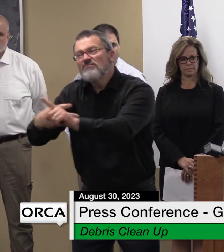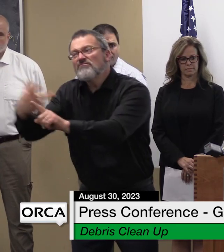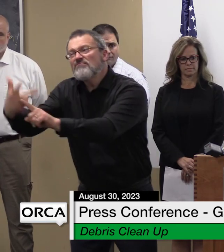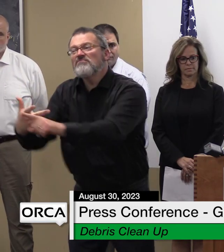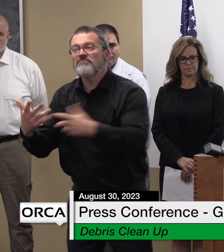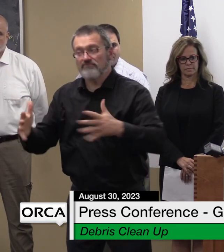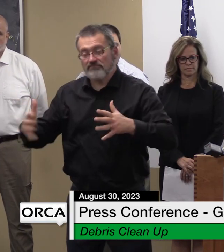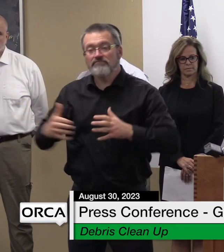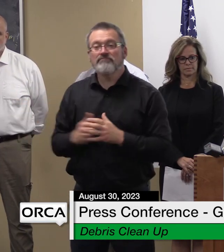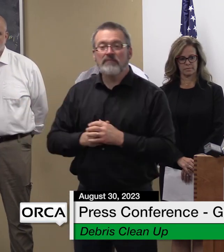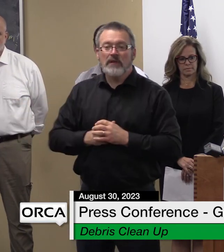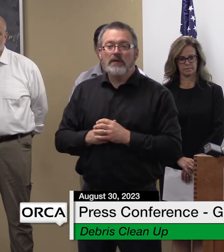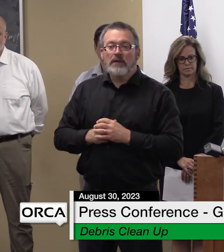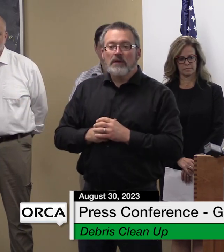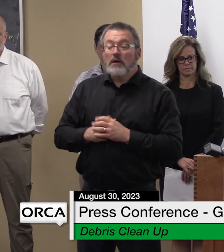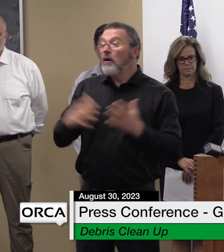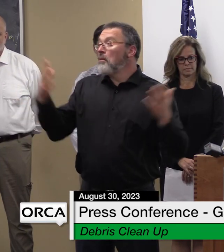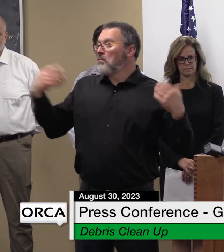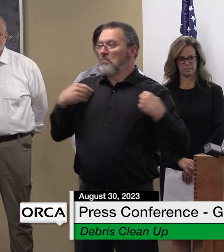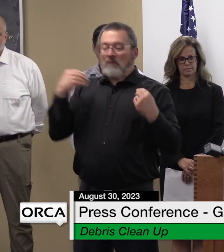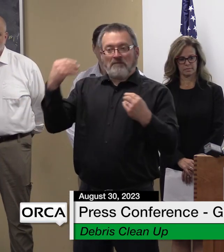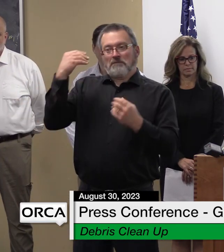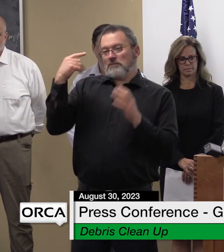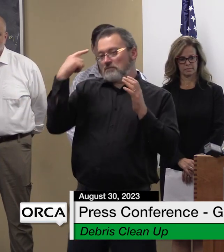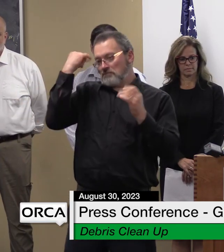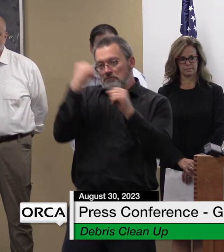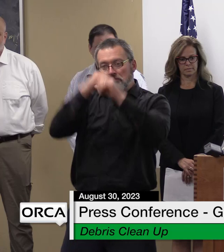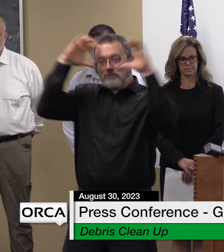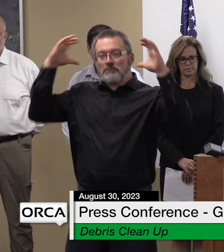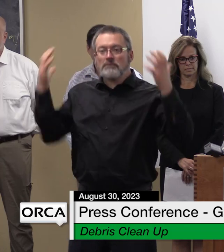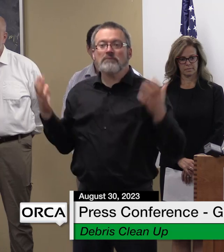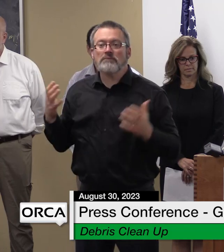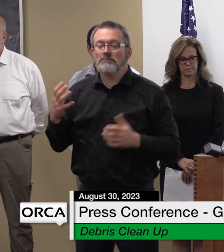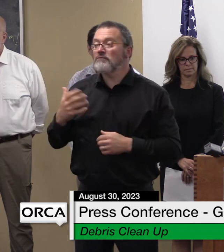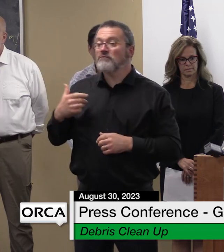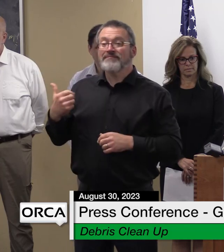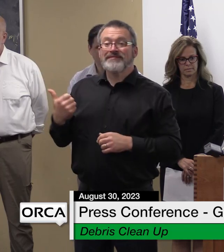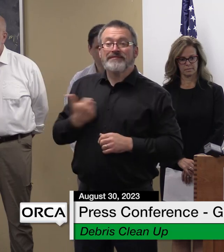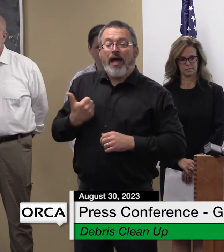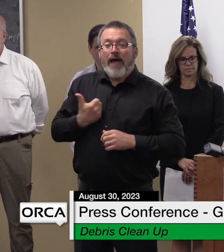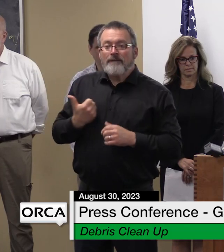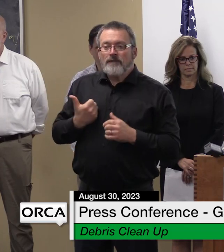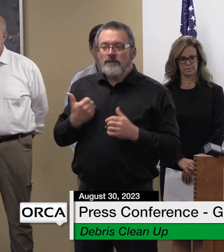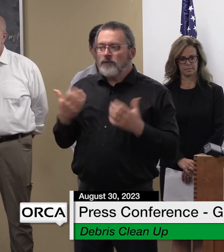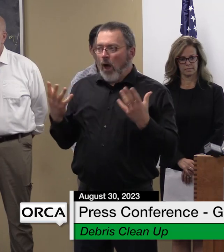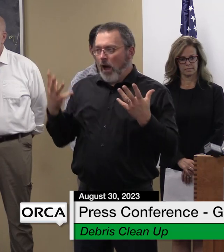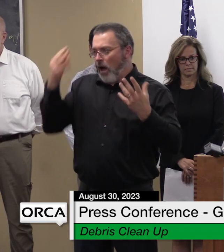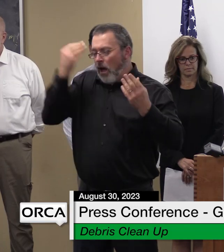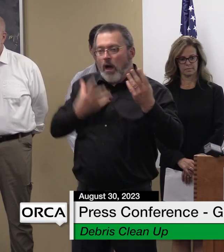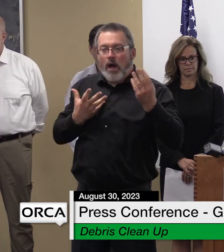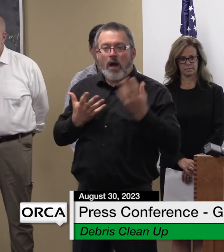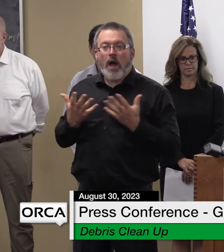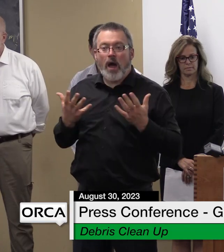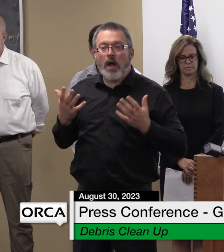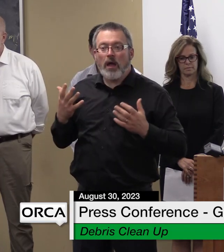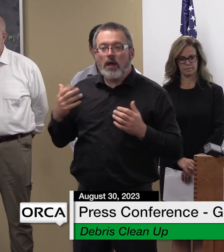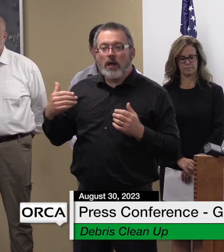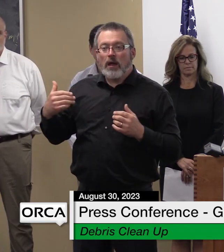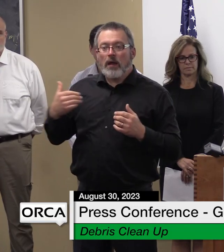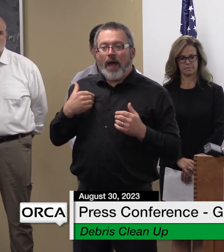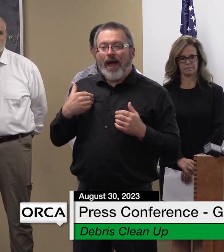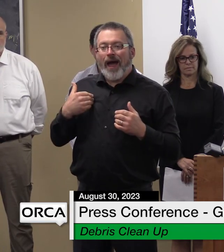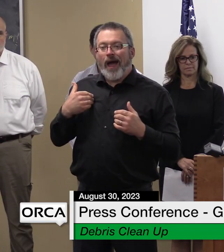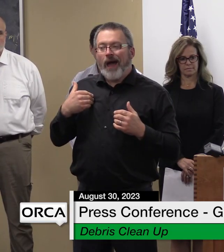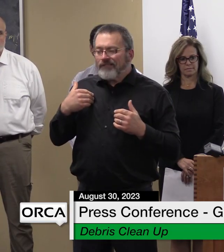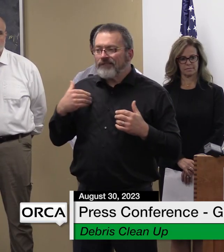example, I've seen and already heard about the many tires amongst the debris. So, Wheels